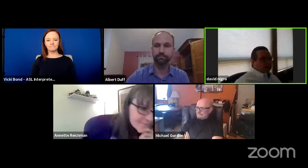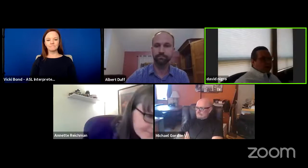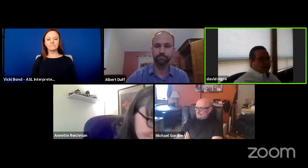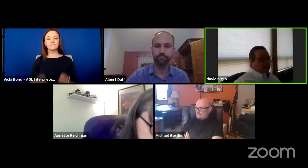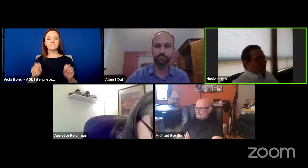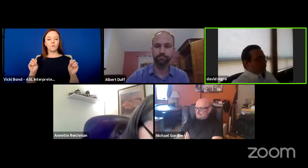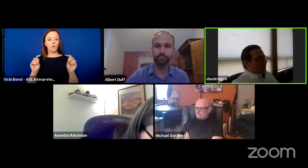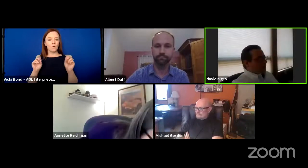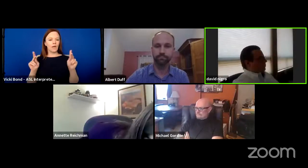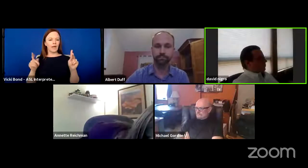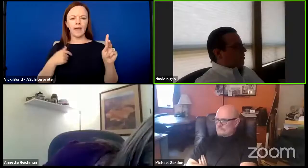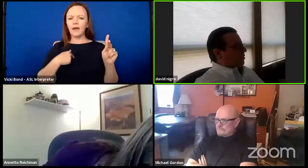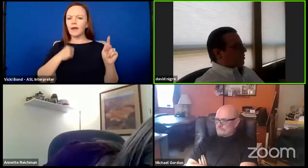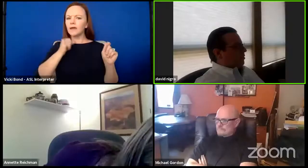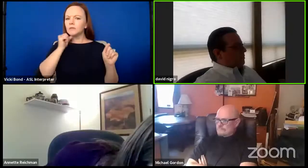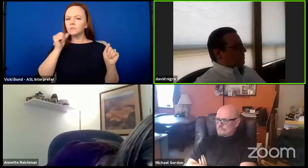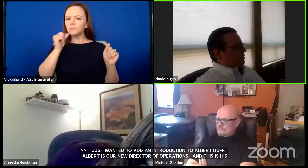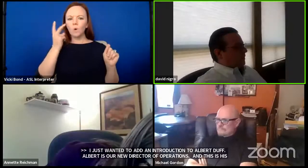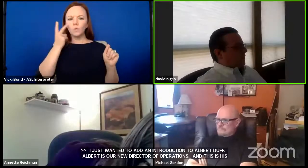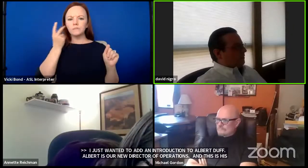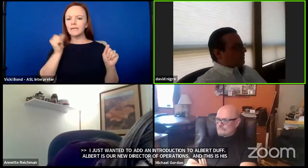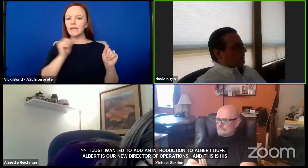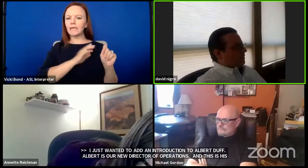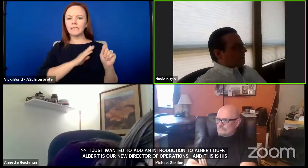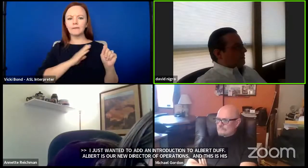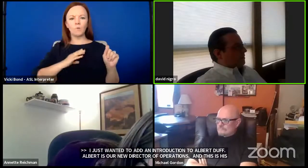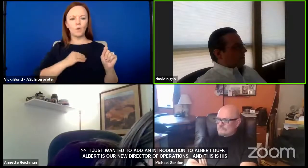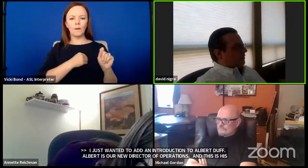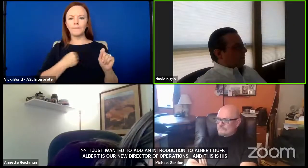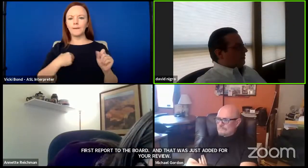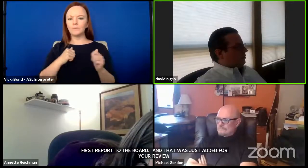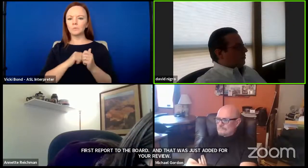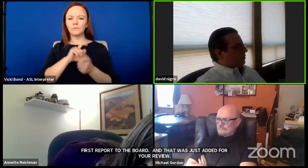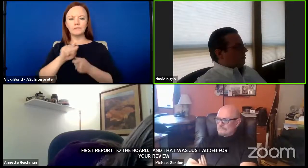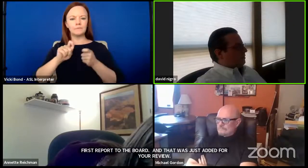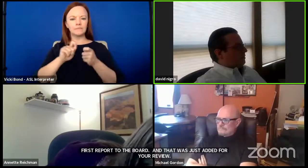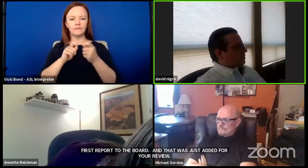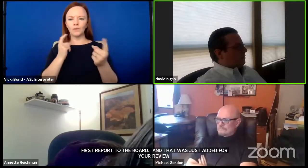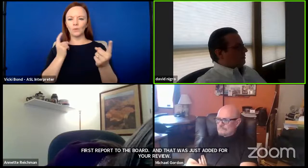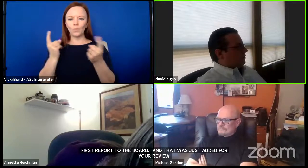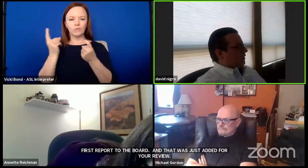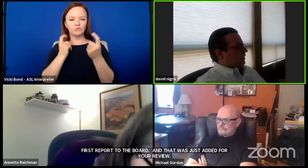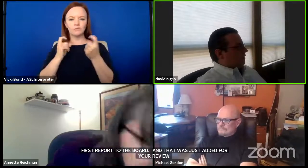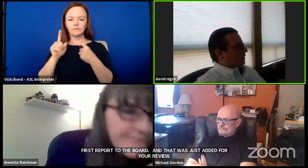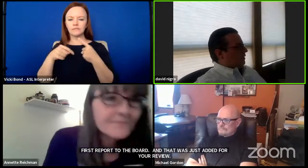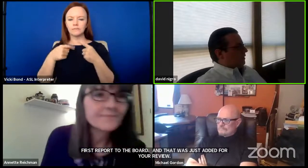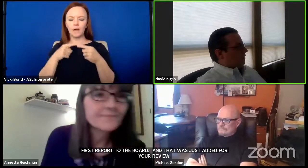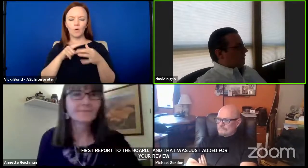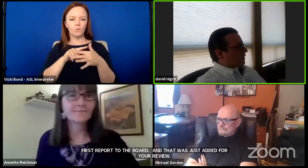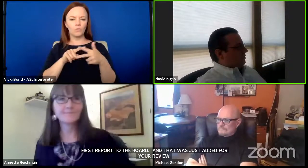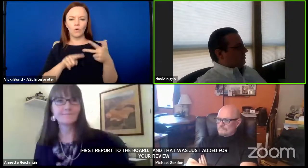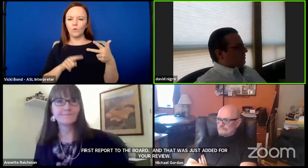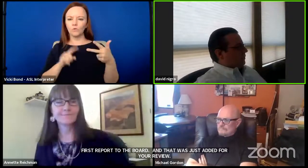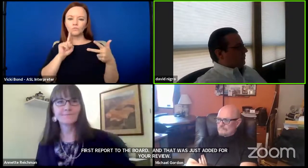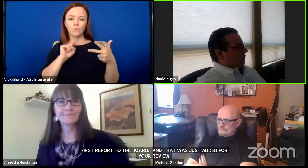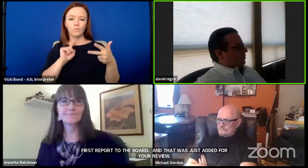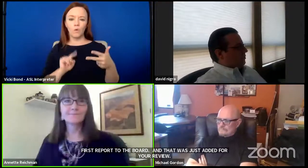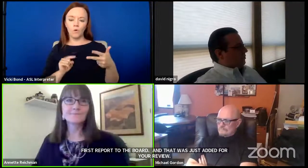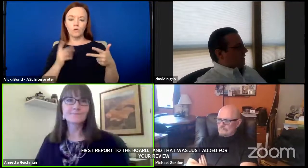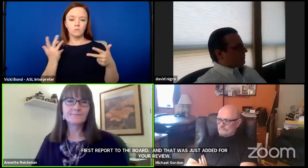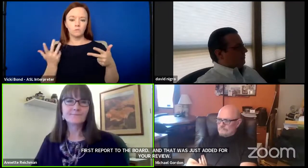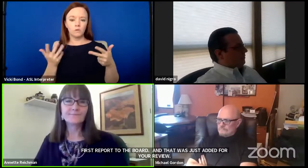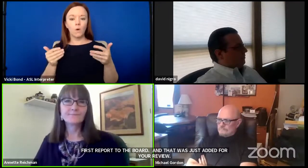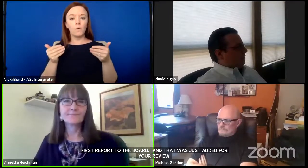Okay, I don't see any board members with particular questions about those reports. So we can move